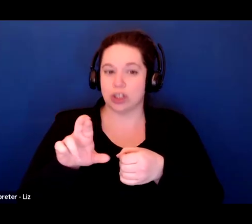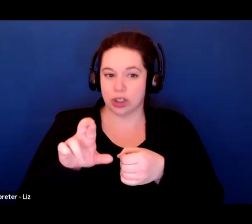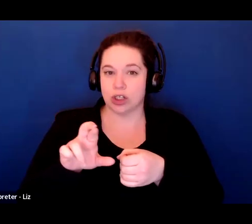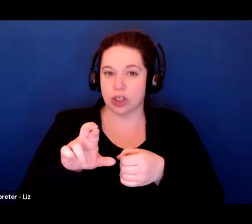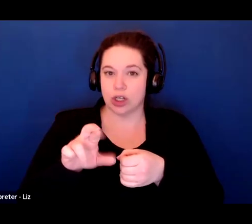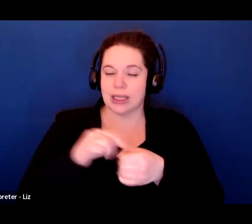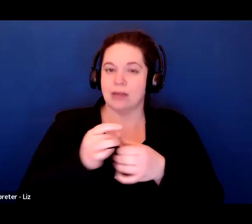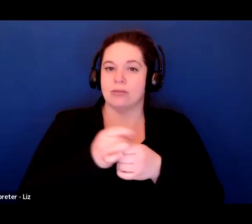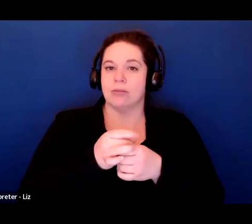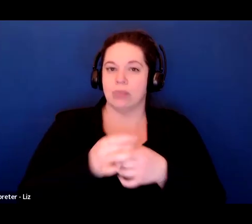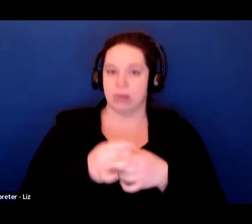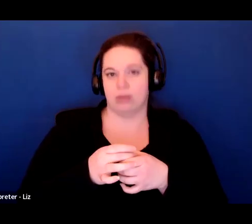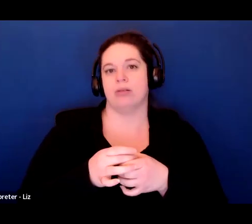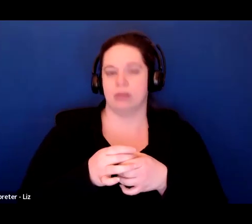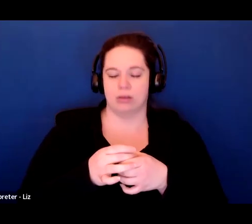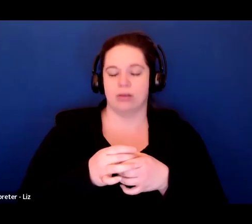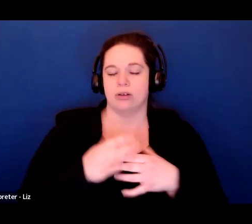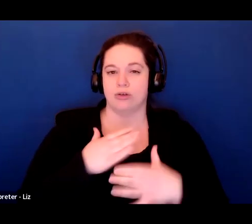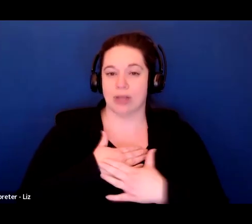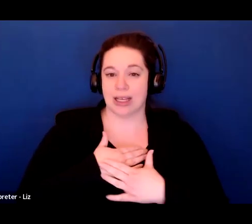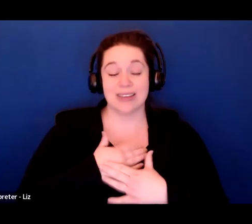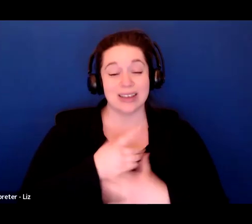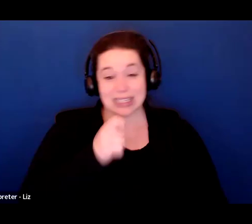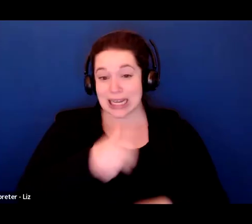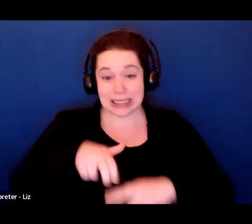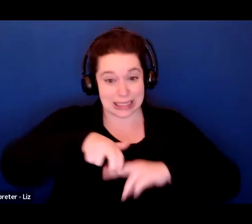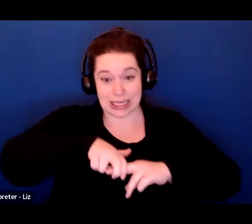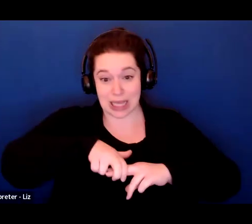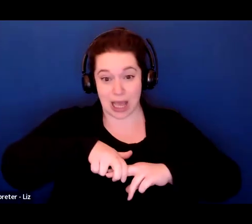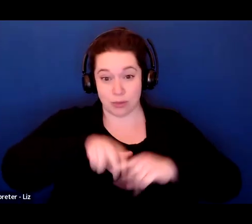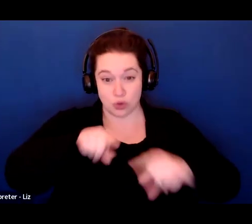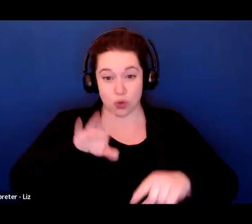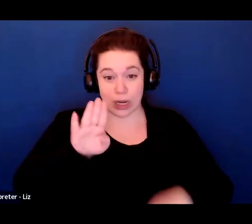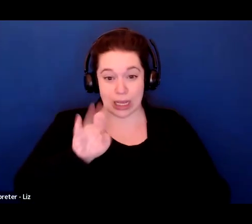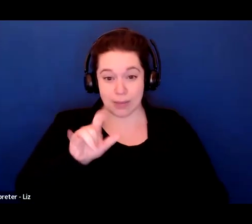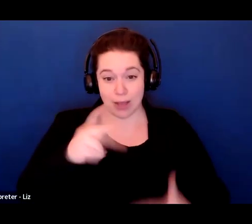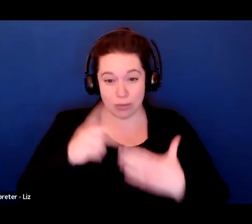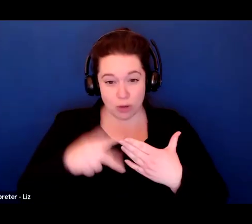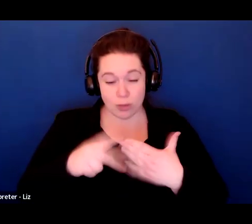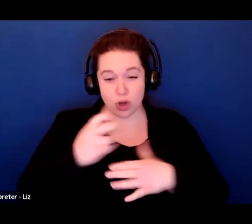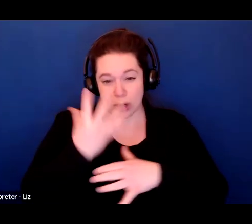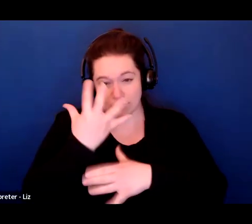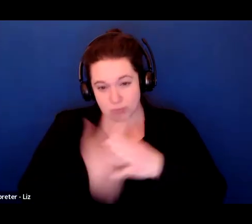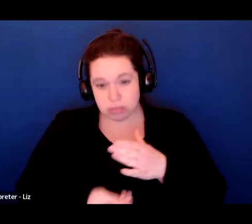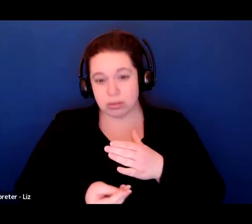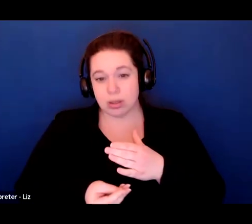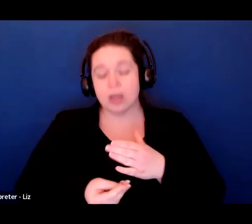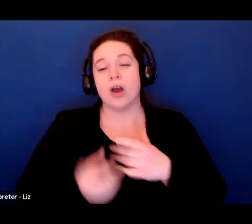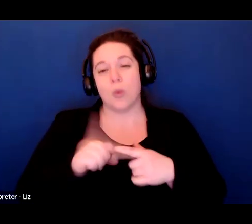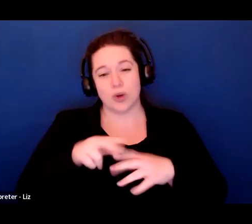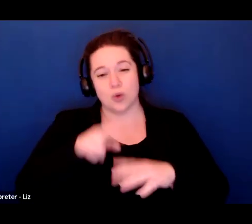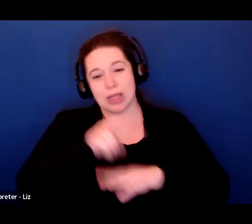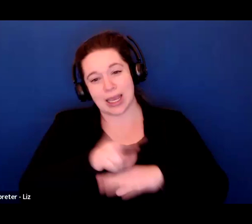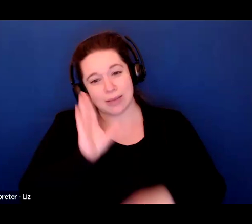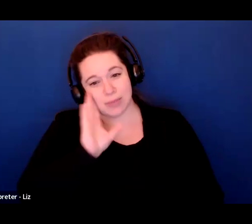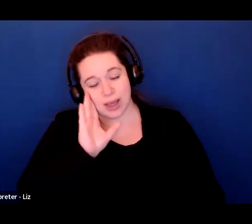bowel program, it's harder to evacuate the full bowel um, when you're laying in bed. If you lay